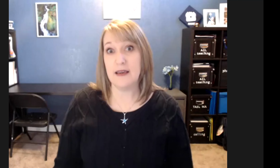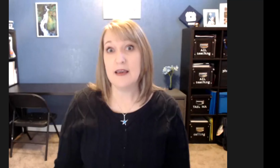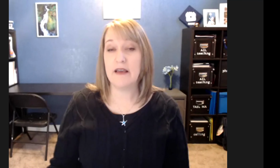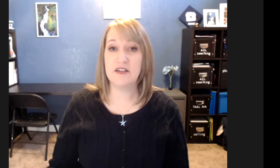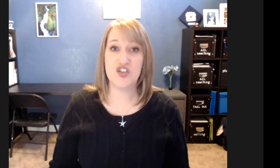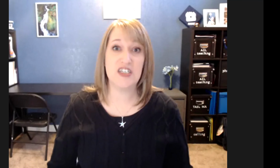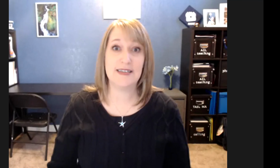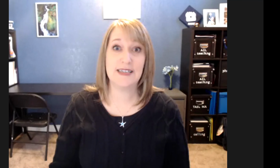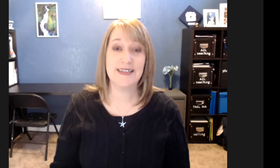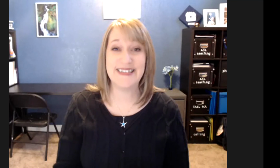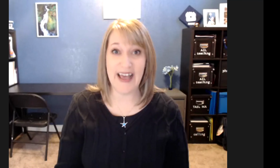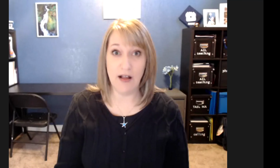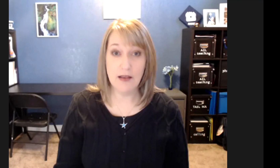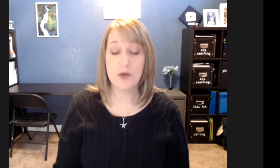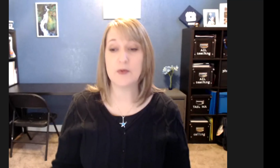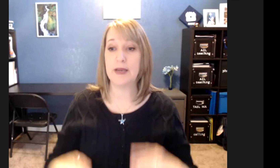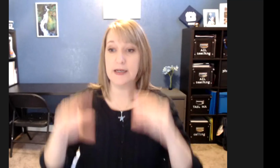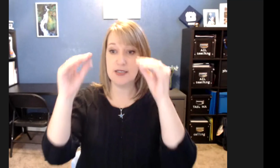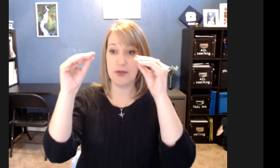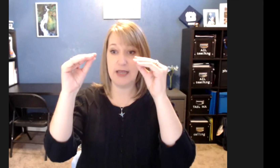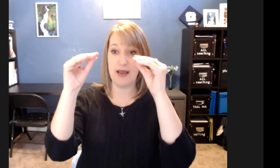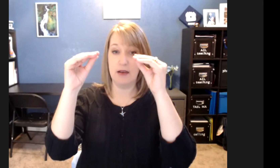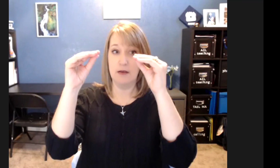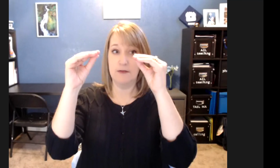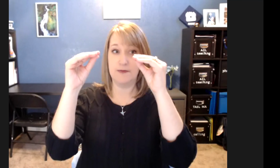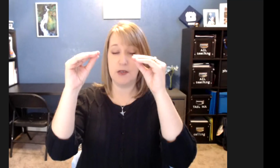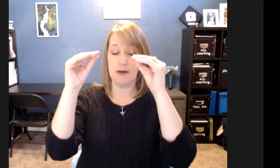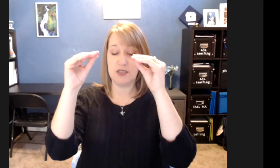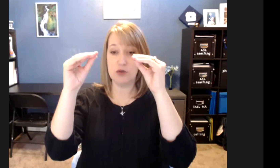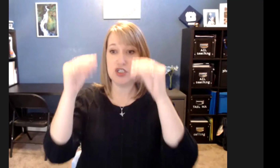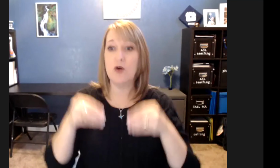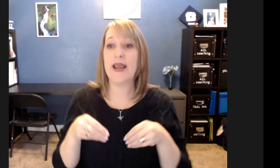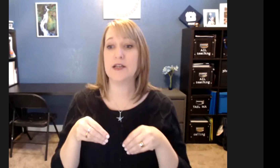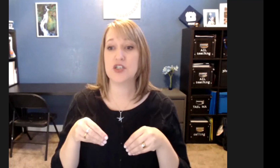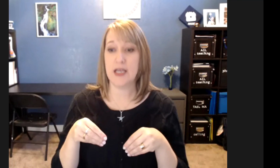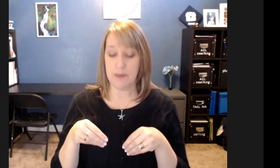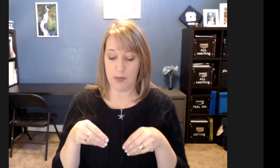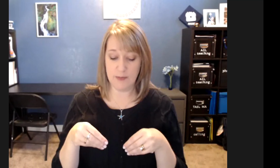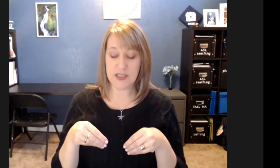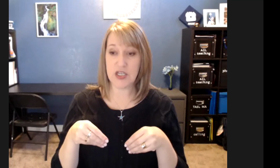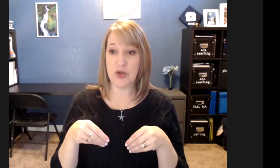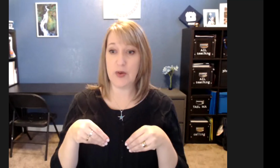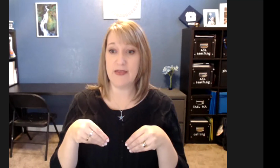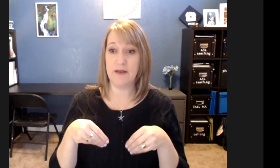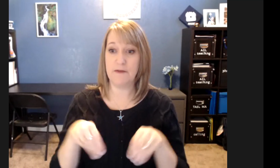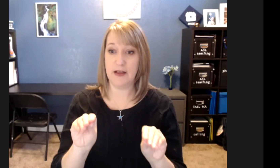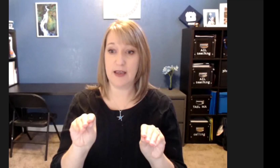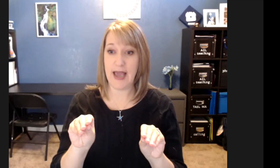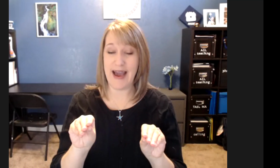Marketing is just sell repeated. So again, that squished O hand shape, palms to you, and then flick